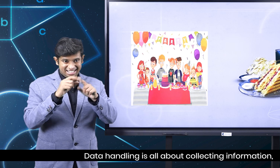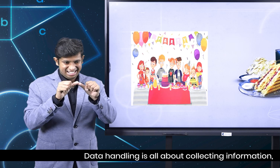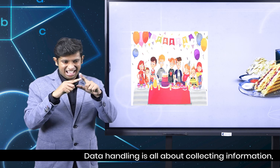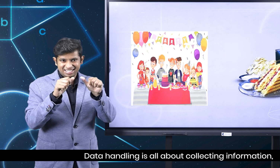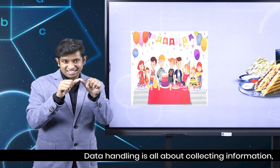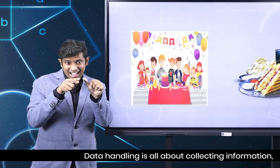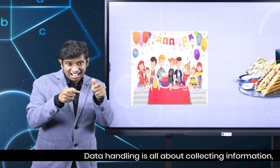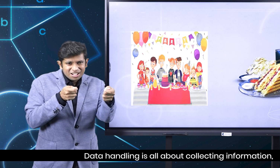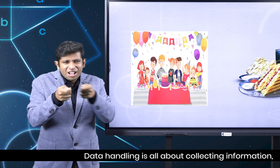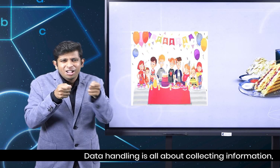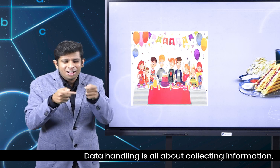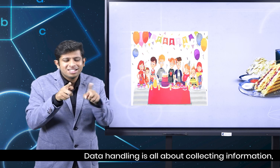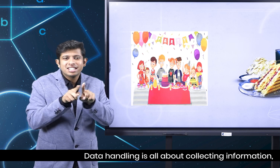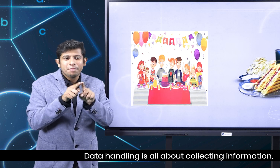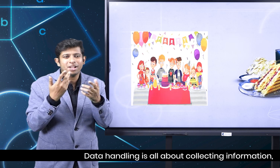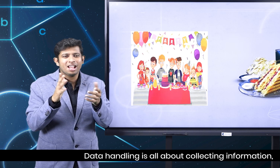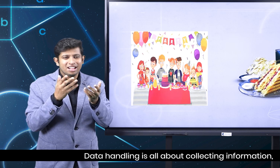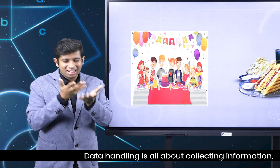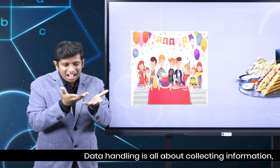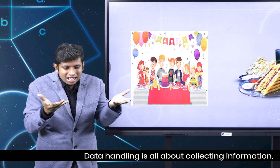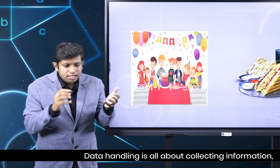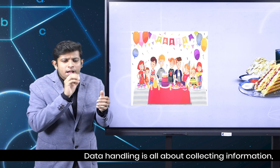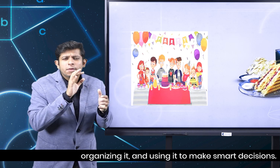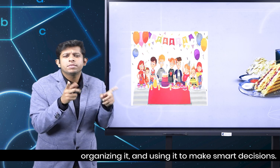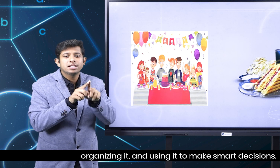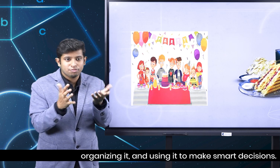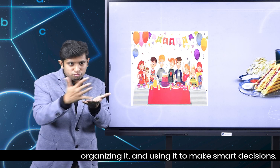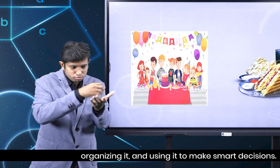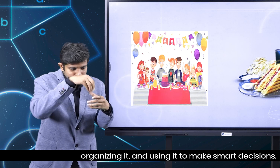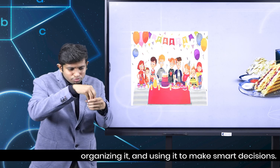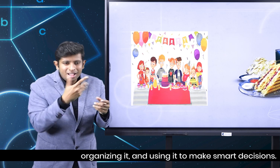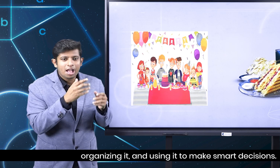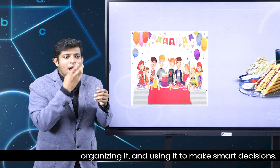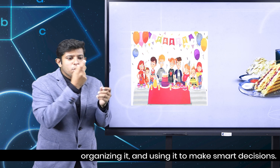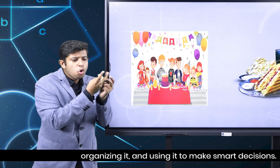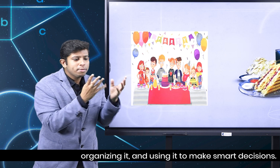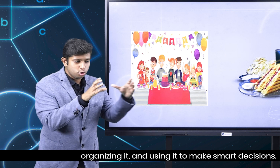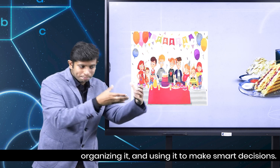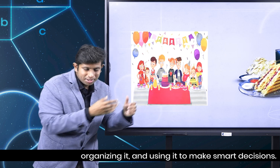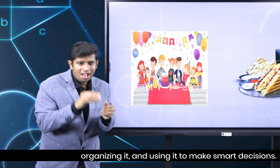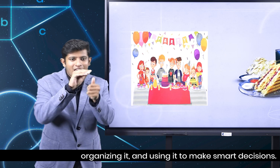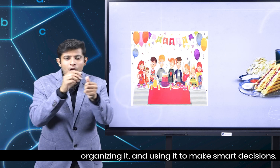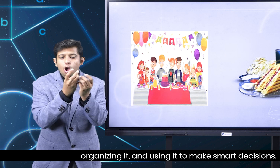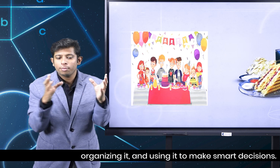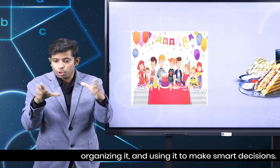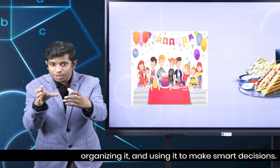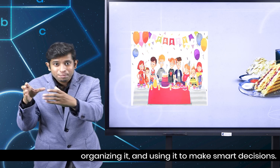Data handling is all about collecting information, organizing it, and using it to make smart decisions.